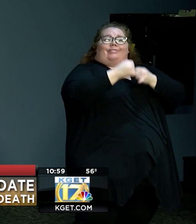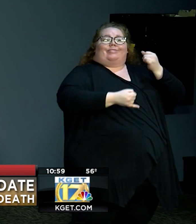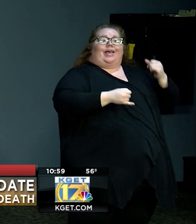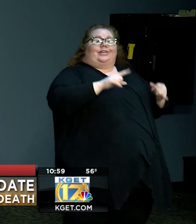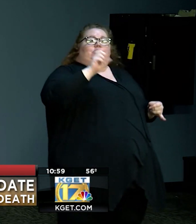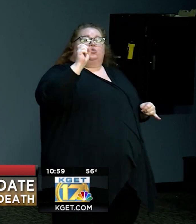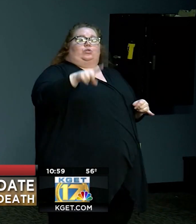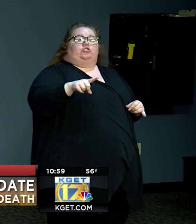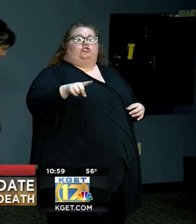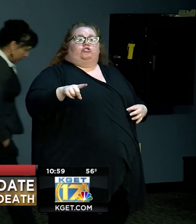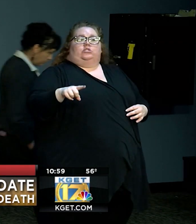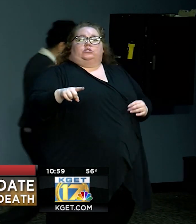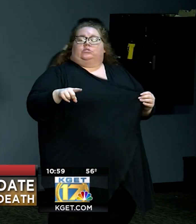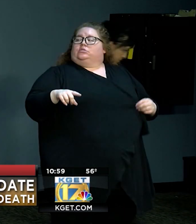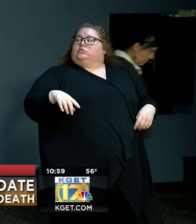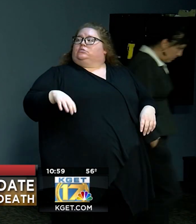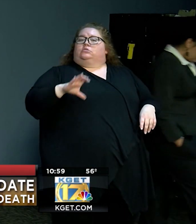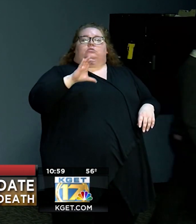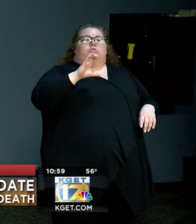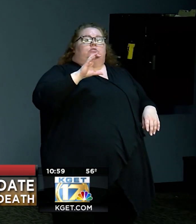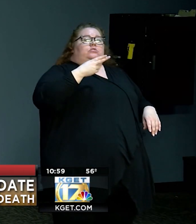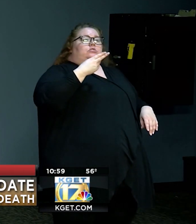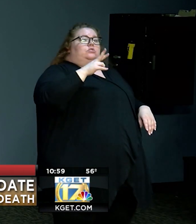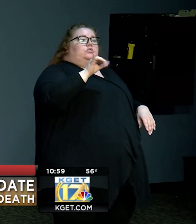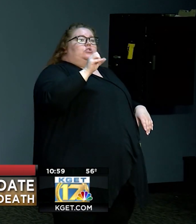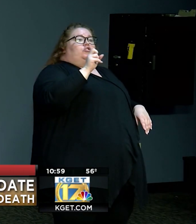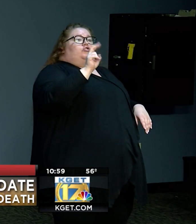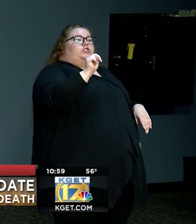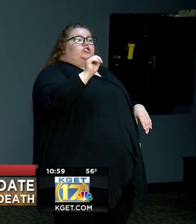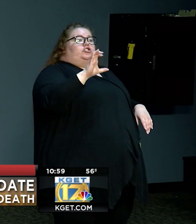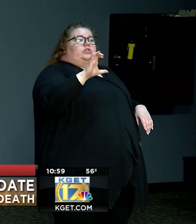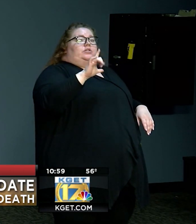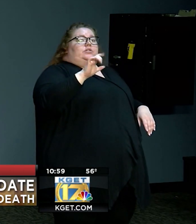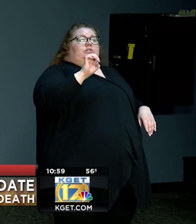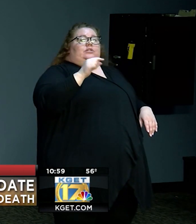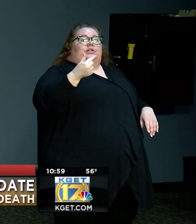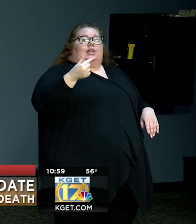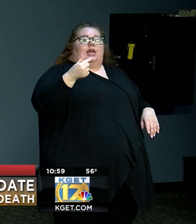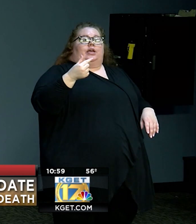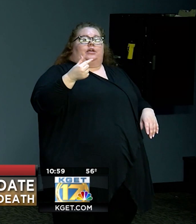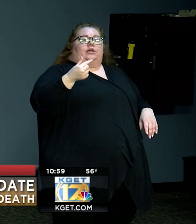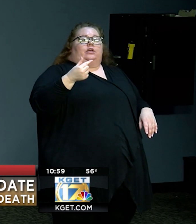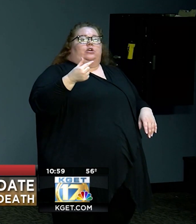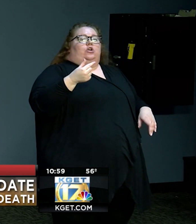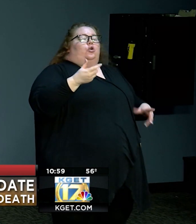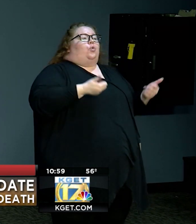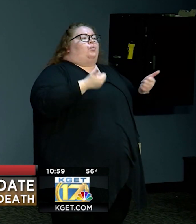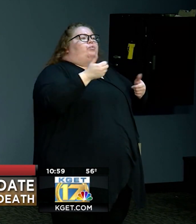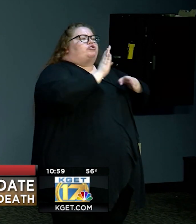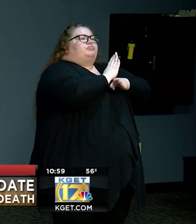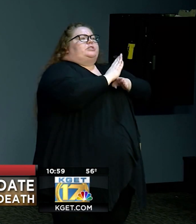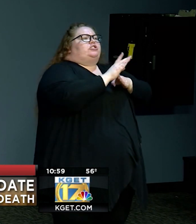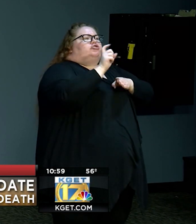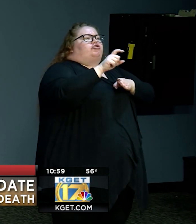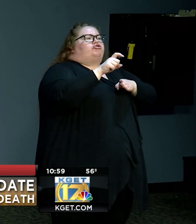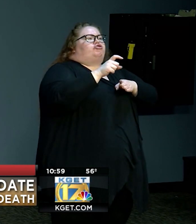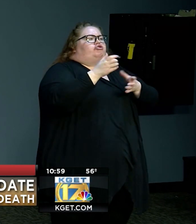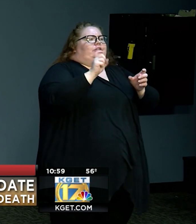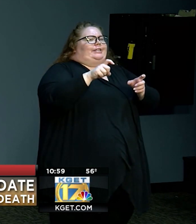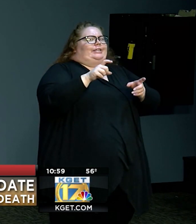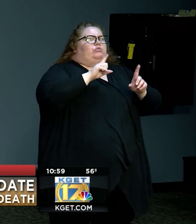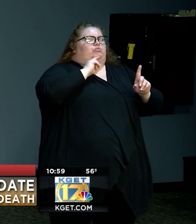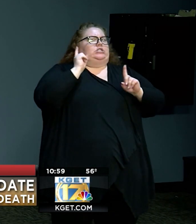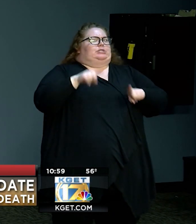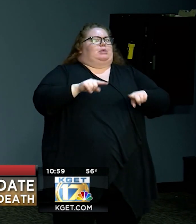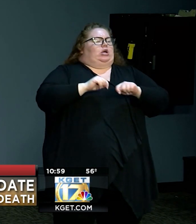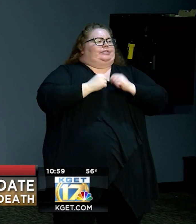Yeah, for Christian Clegg, what can the business response team really offer businesses, and which businesses should we be met up? Yeah, the